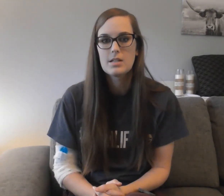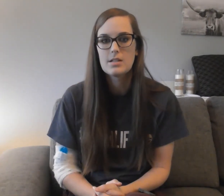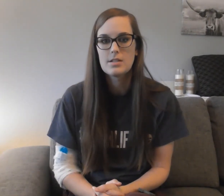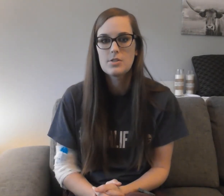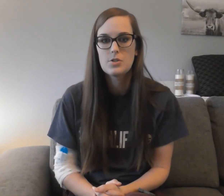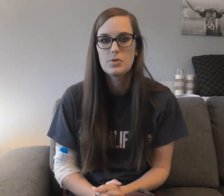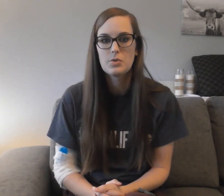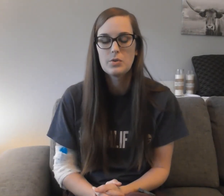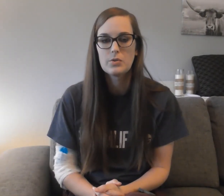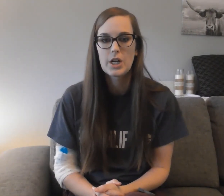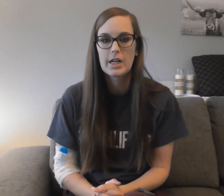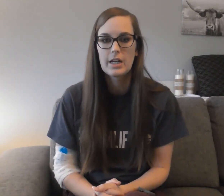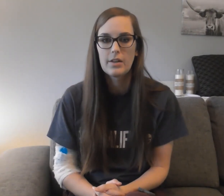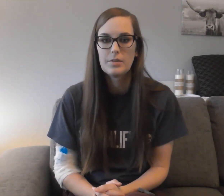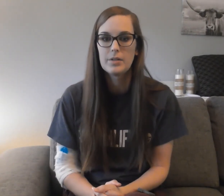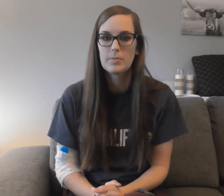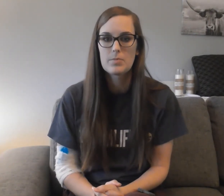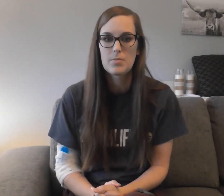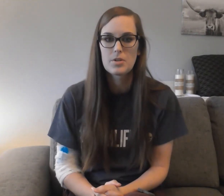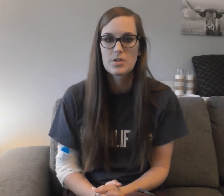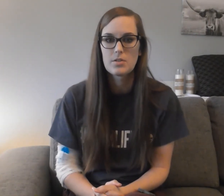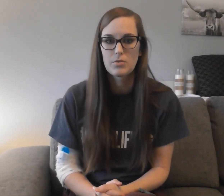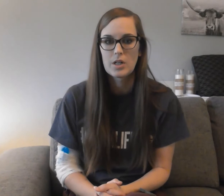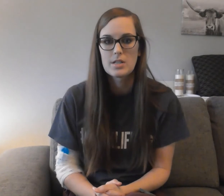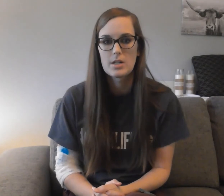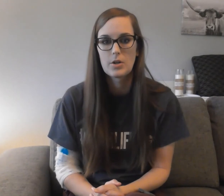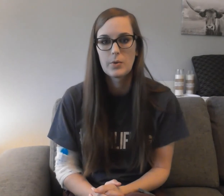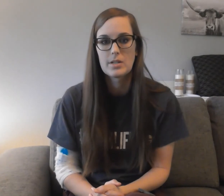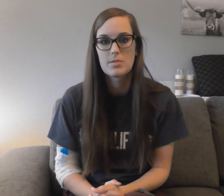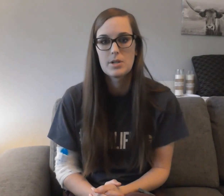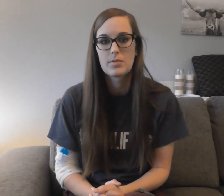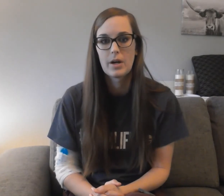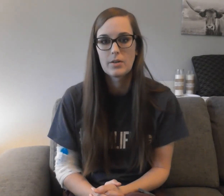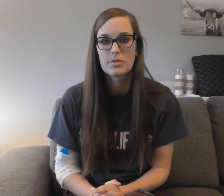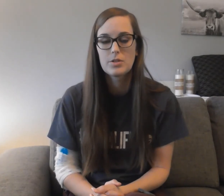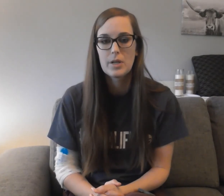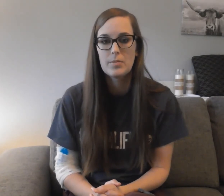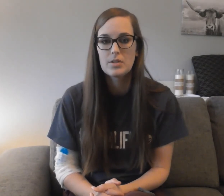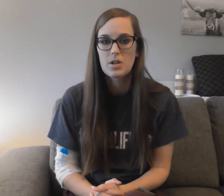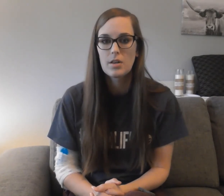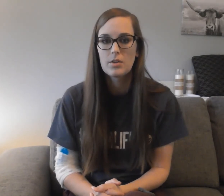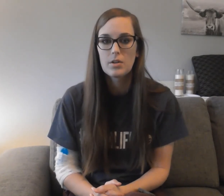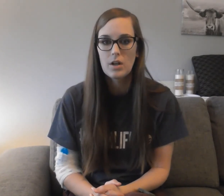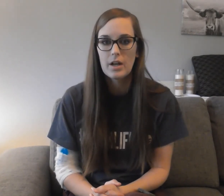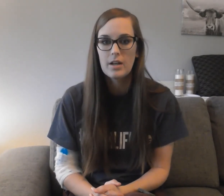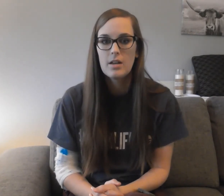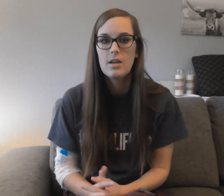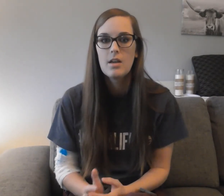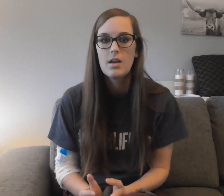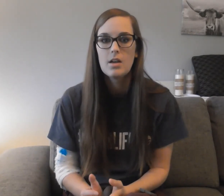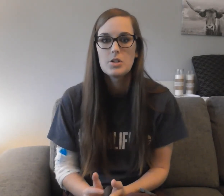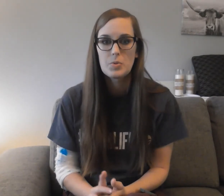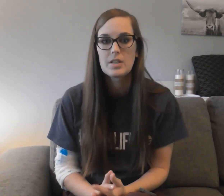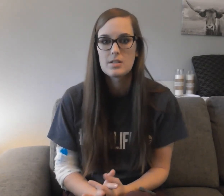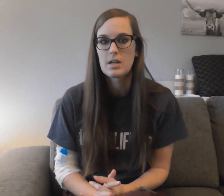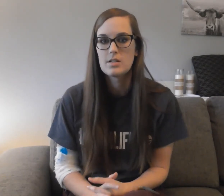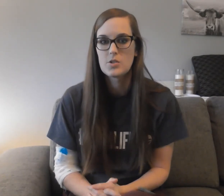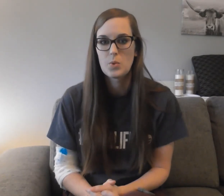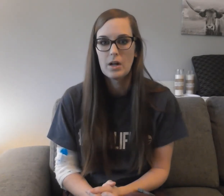is to try to get other family members and friends that are going to be around your baby or toddler a lot doing the signs as well